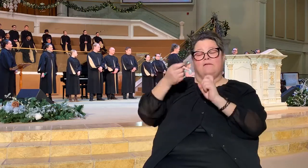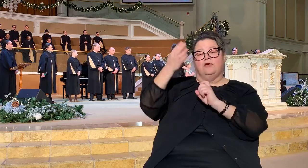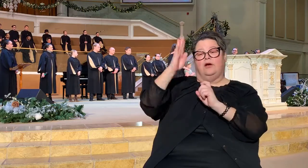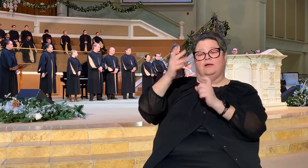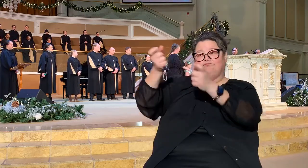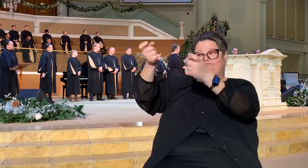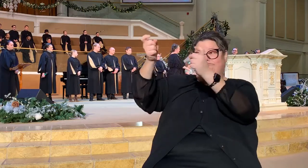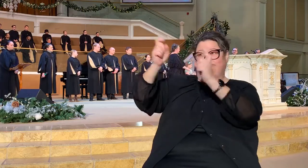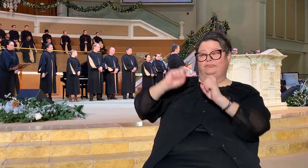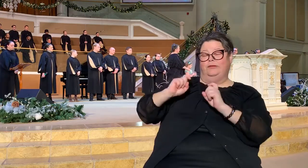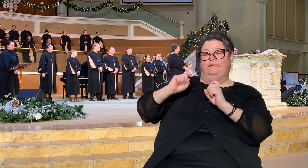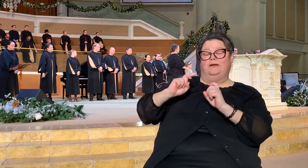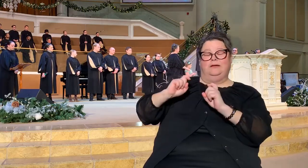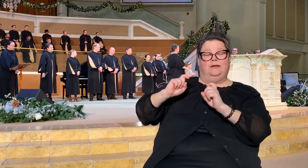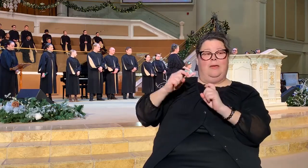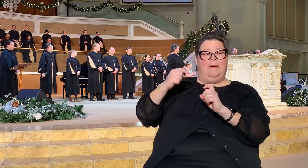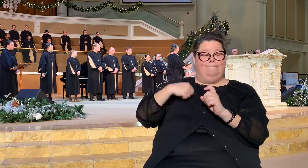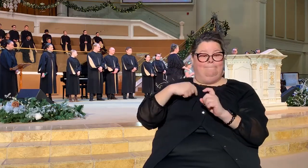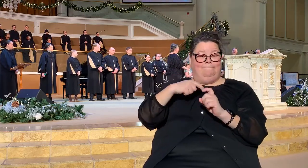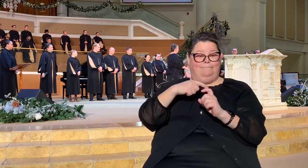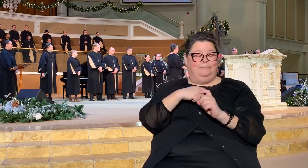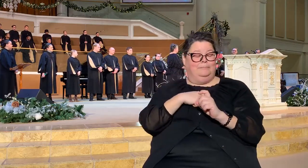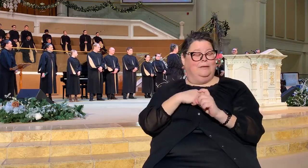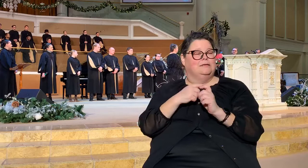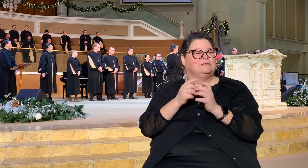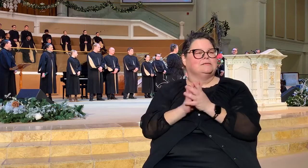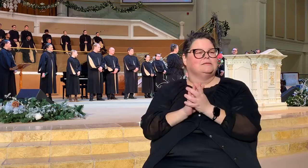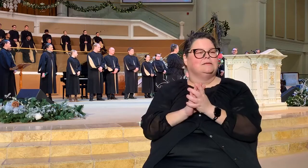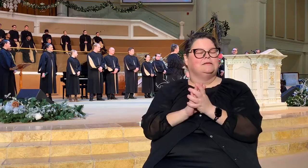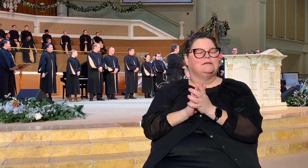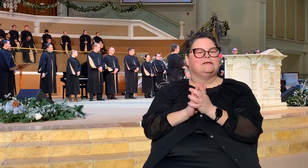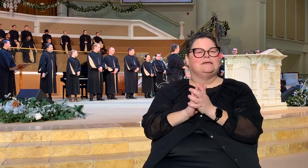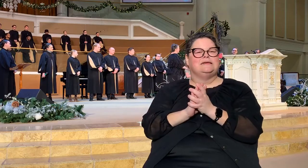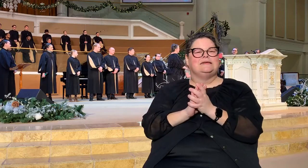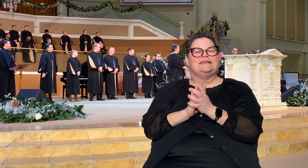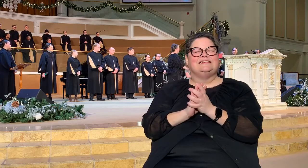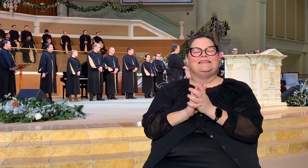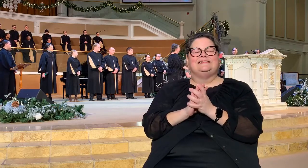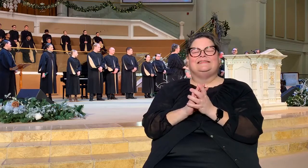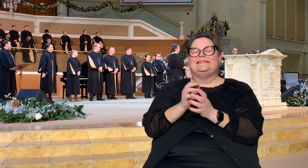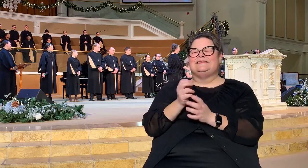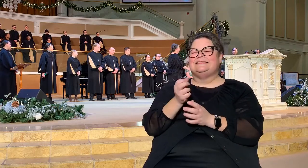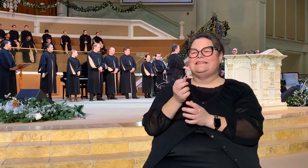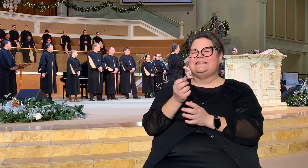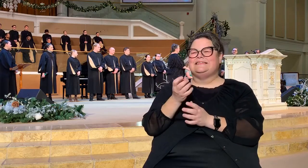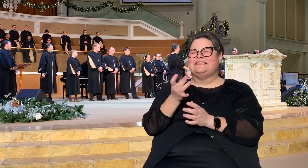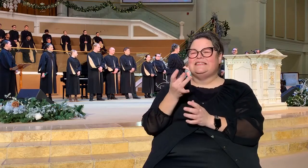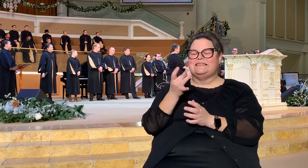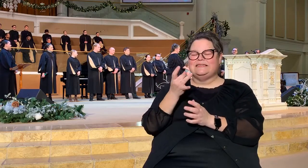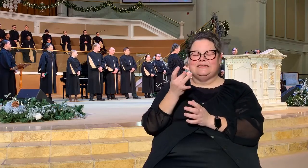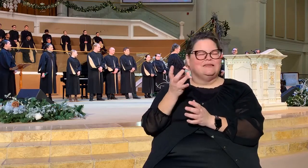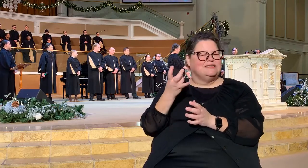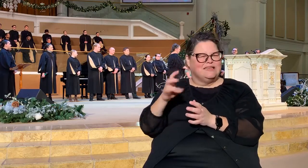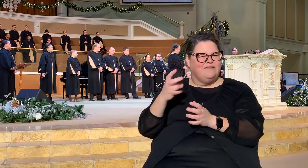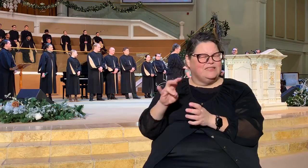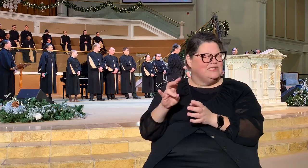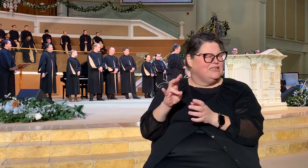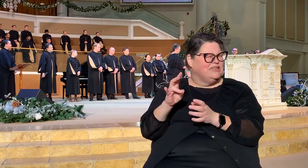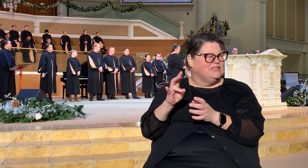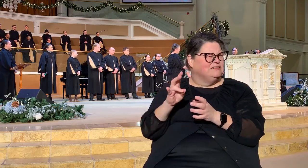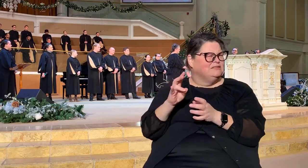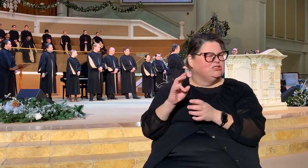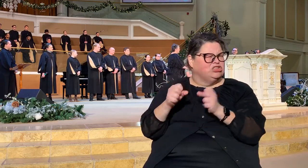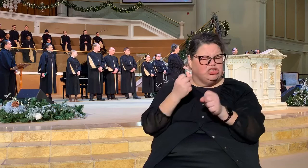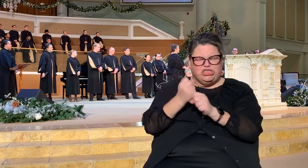and my family. And 17 and a half years ago for me personally, I think about 22 or 23 years ago for my